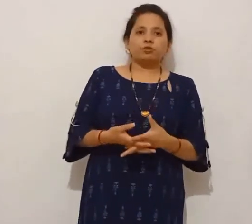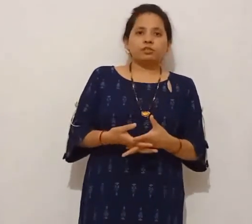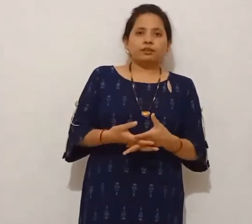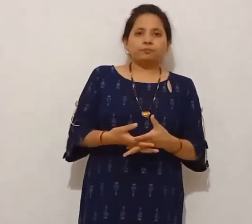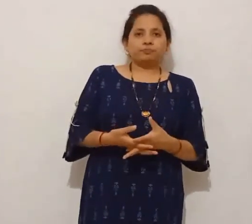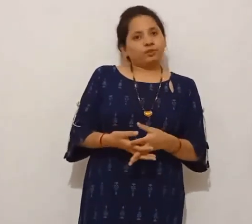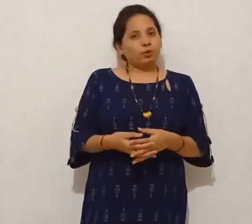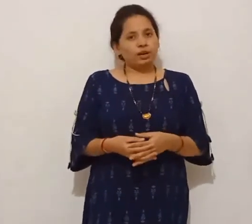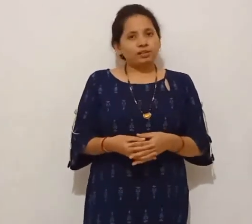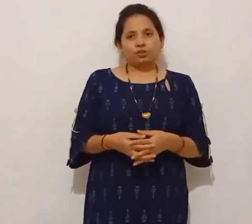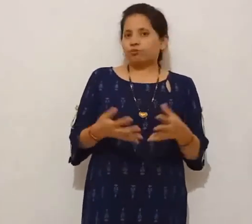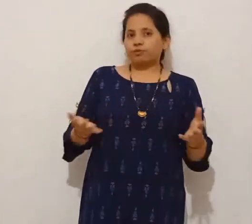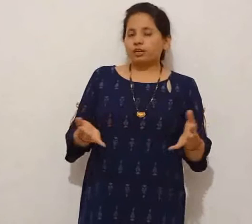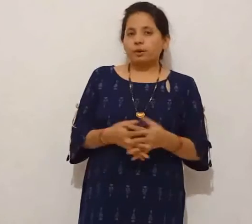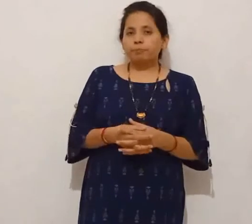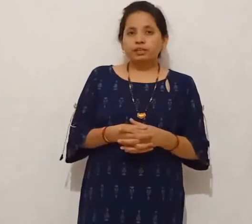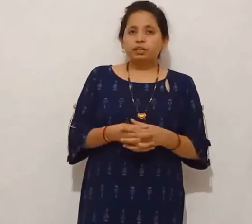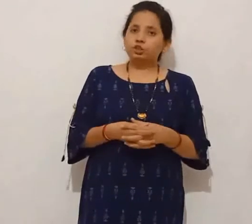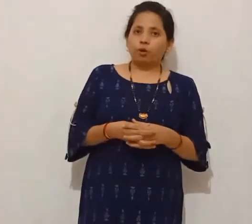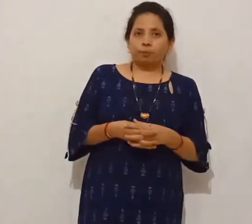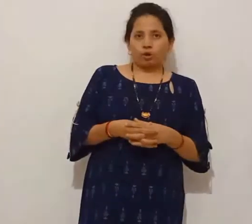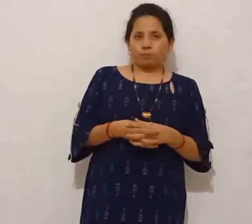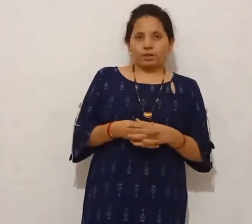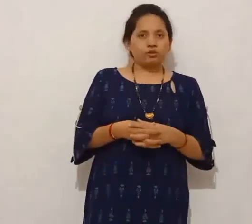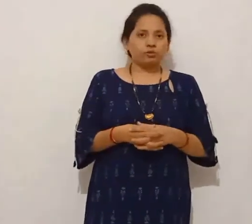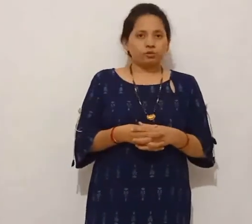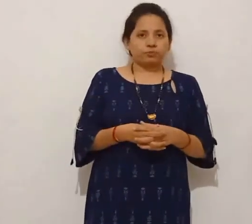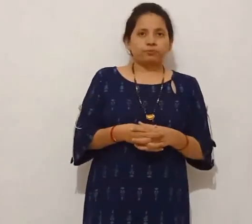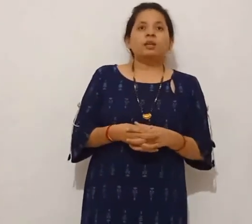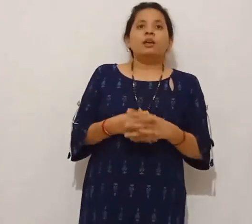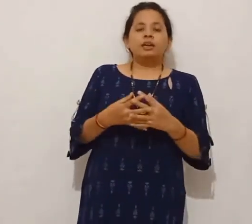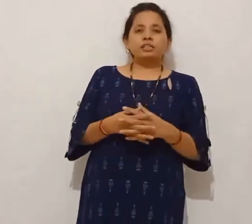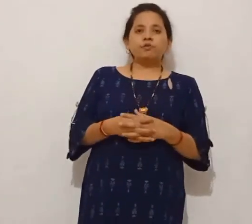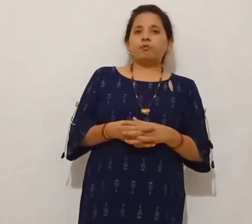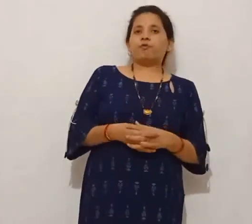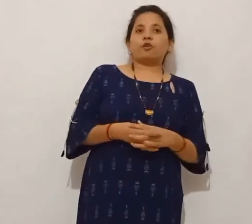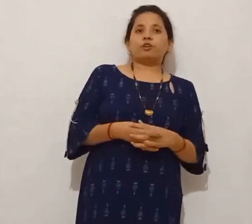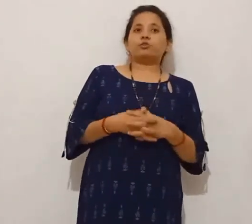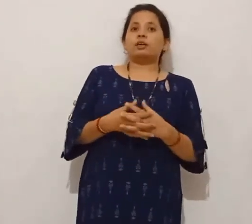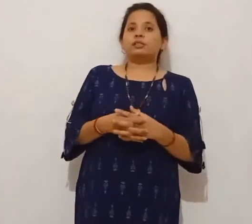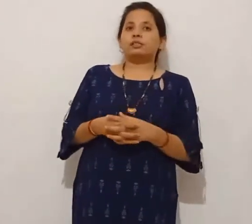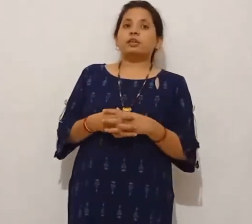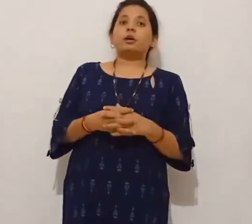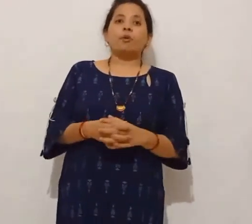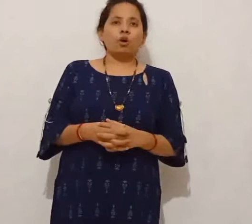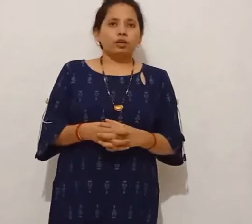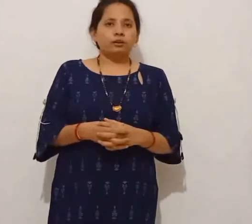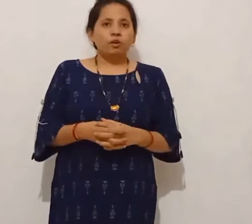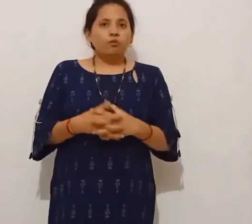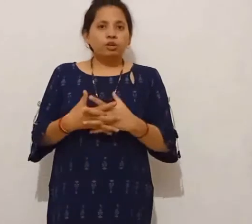na. Okay guys, so we have completed shopping complex also. Let's we move forward to understand the mall. What is